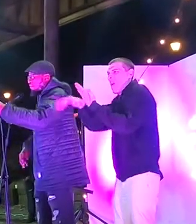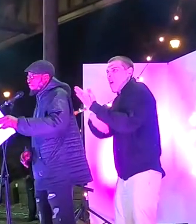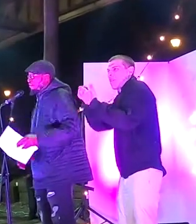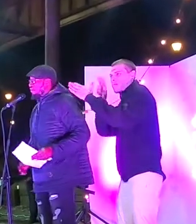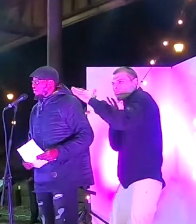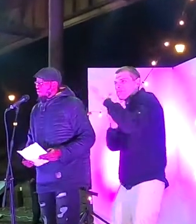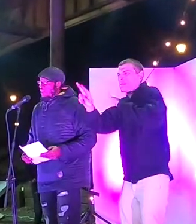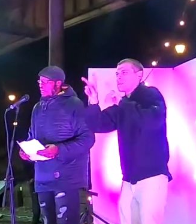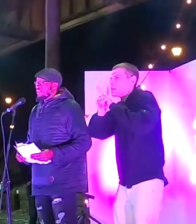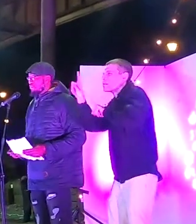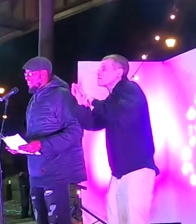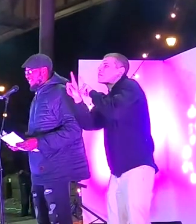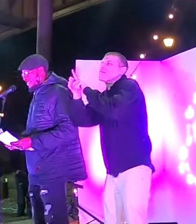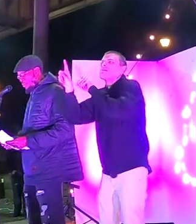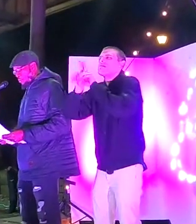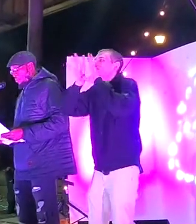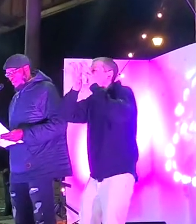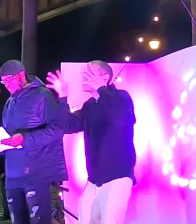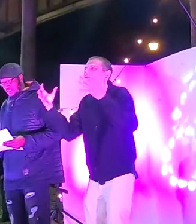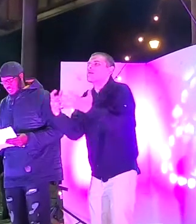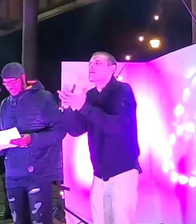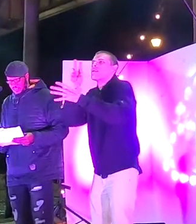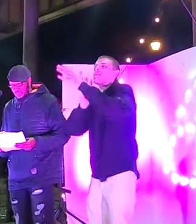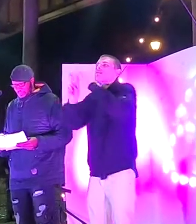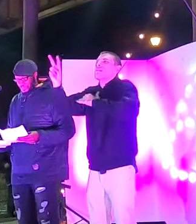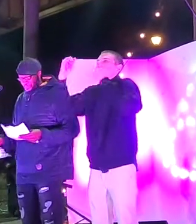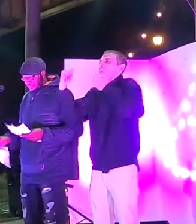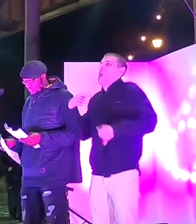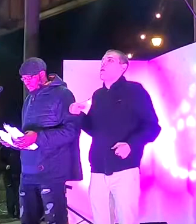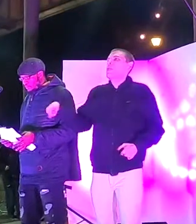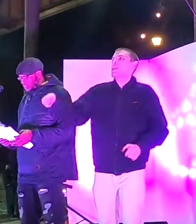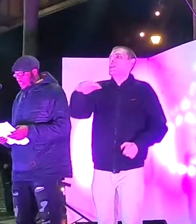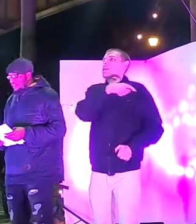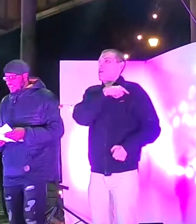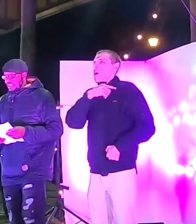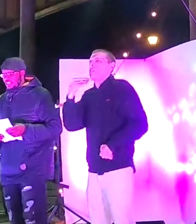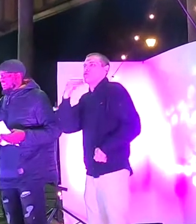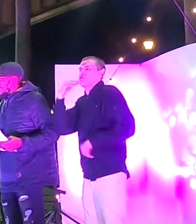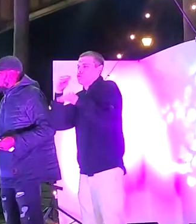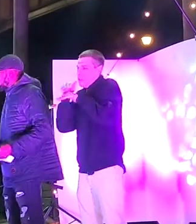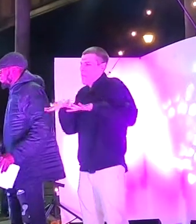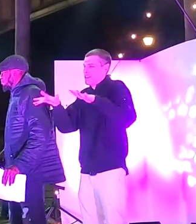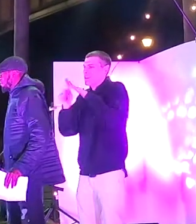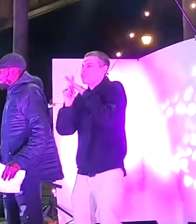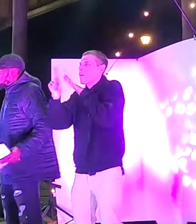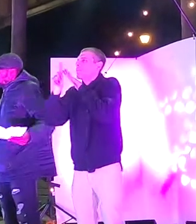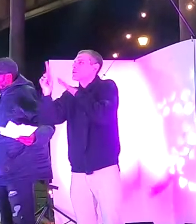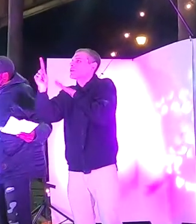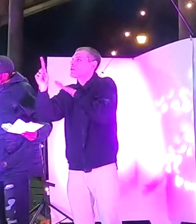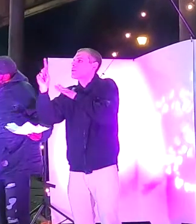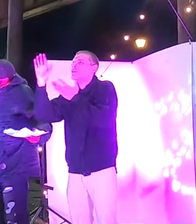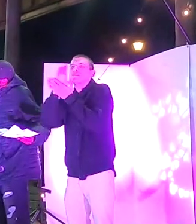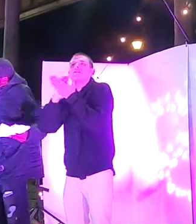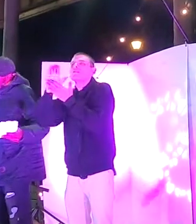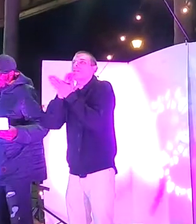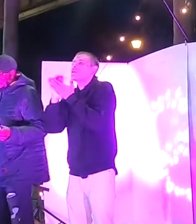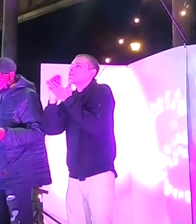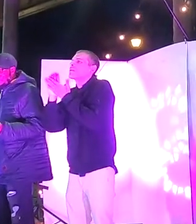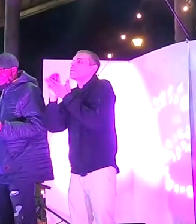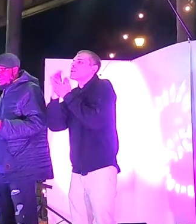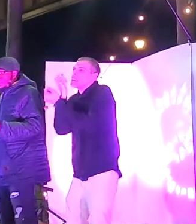of the earth as domestic refugees. Seeking asylum from white